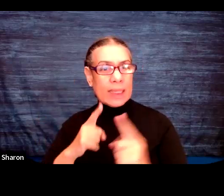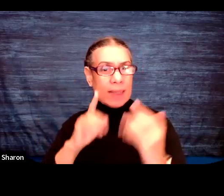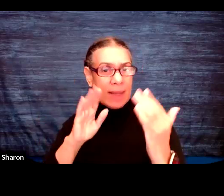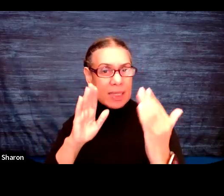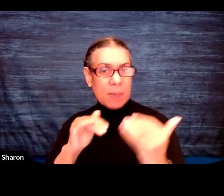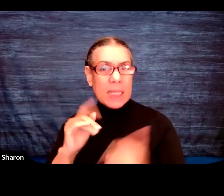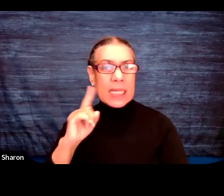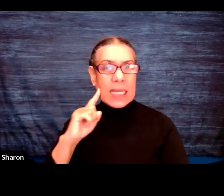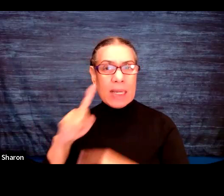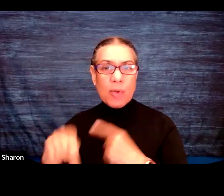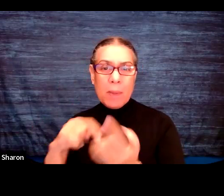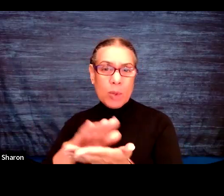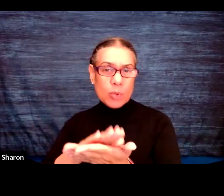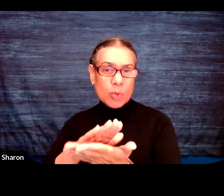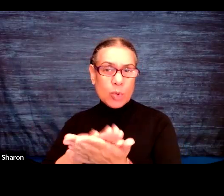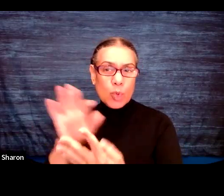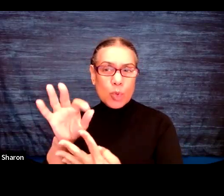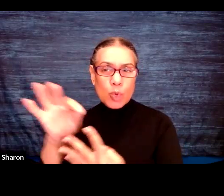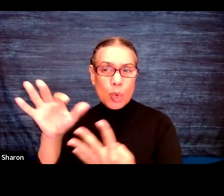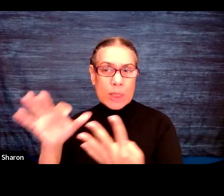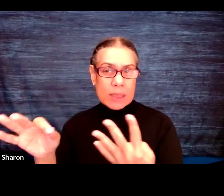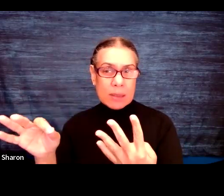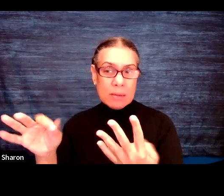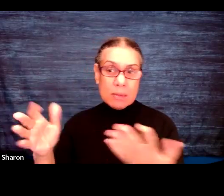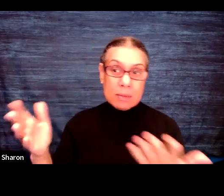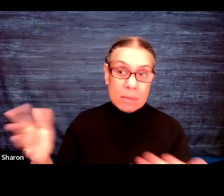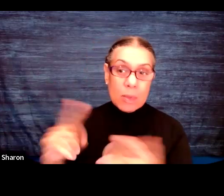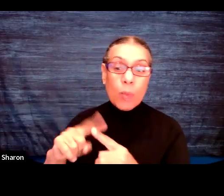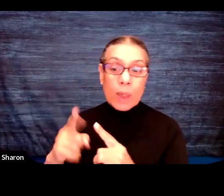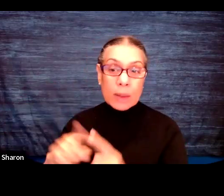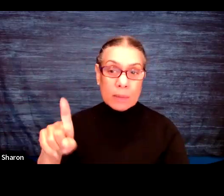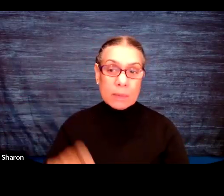around like school choice and things like that coming up in the new semester.